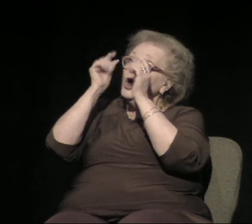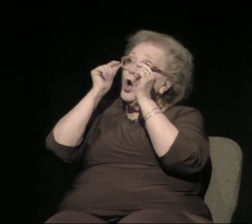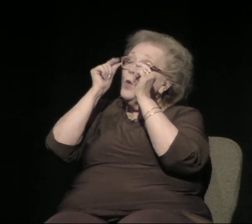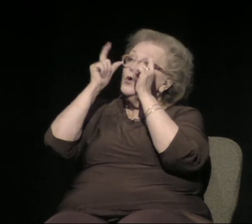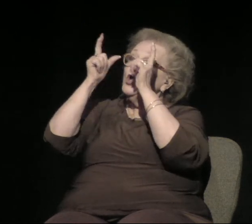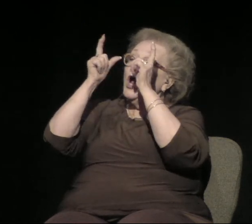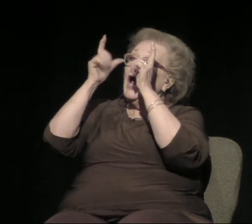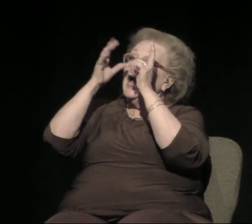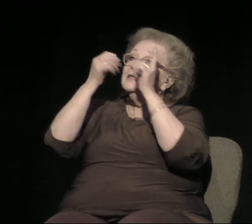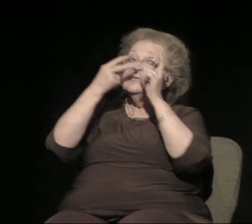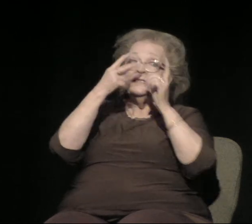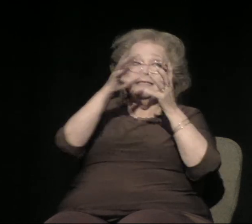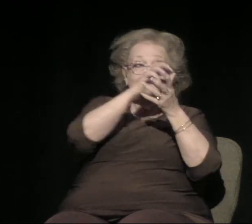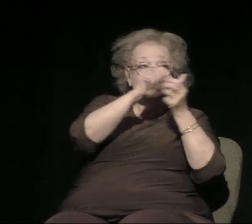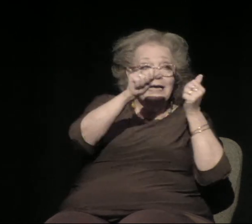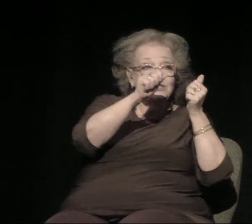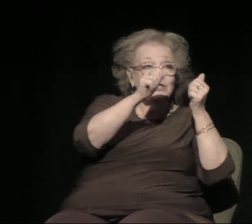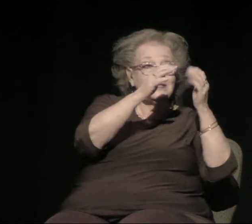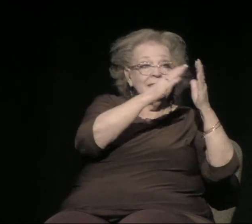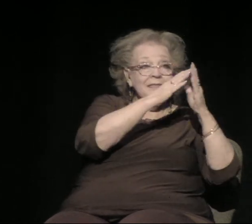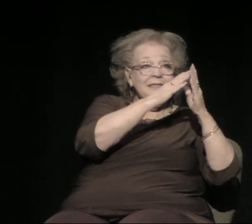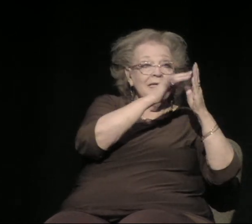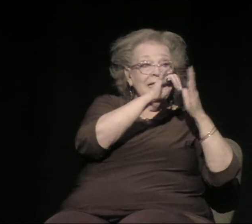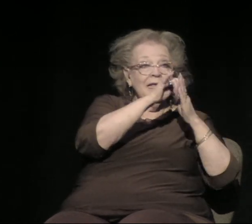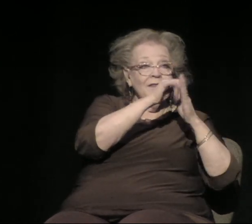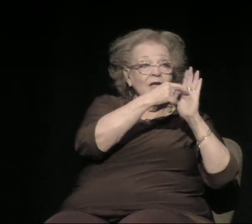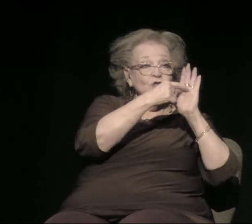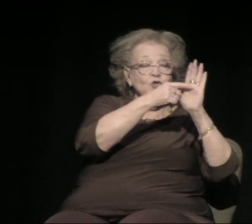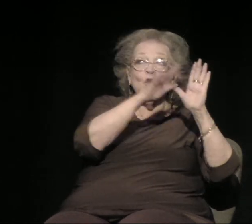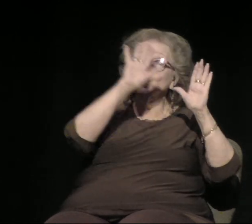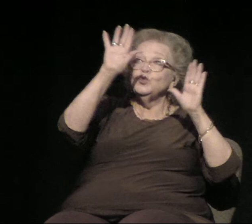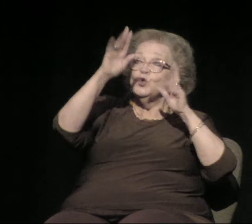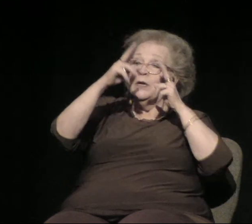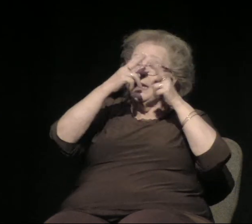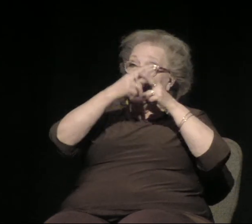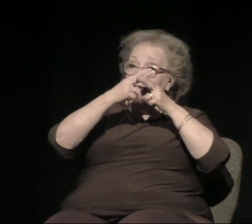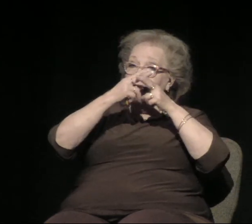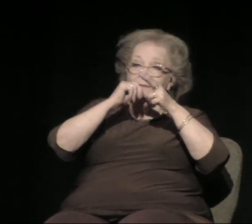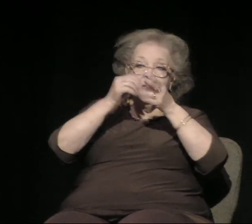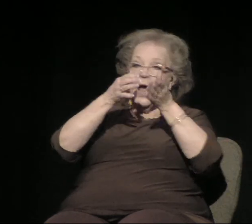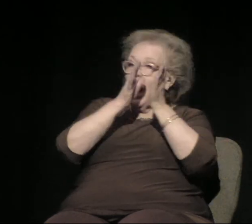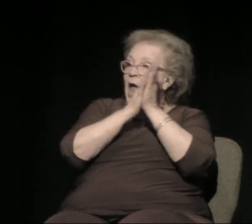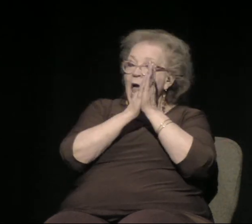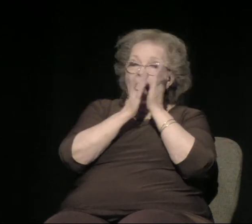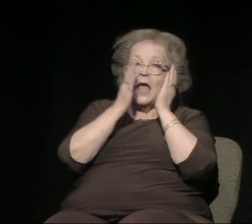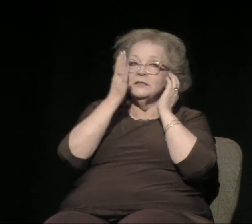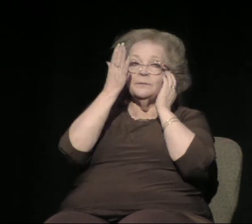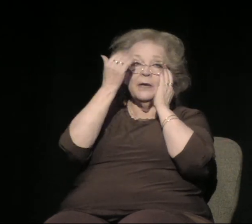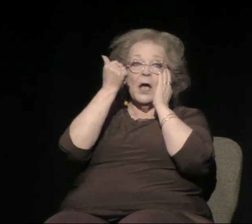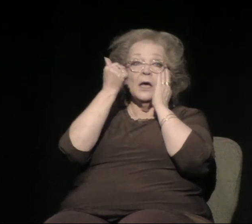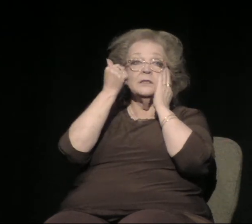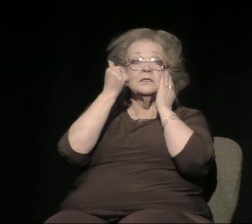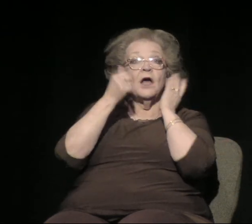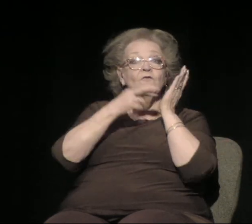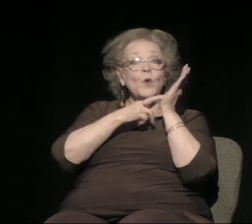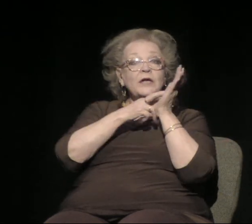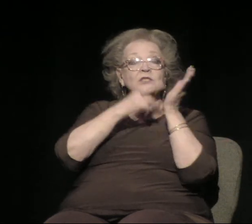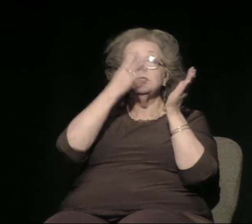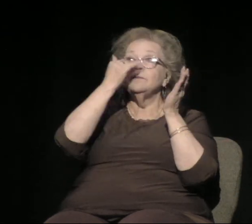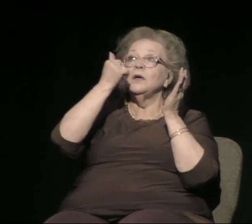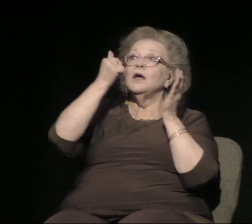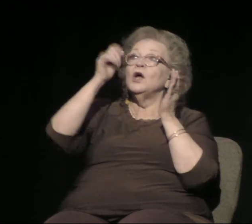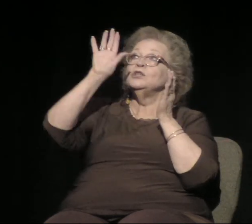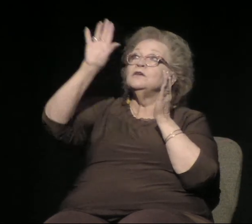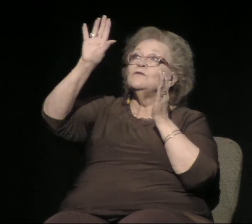eyes and see the desolation of the city that bears your name. We do not make requests because of we are righteous, but because of your great